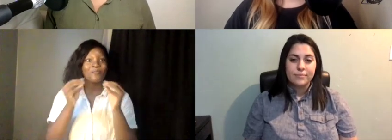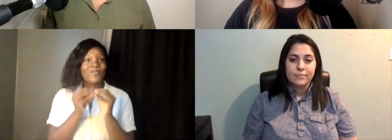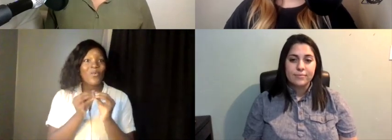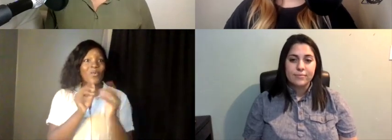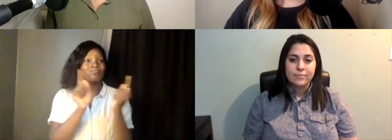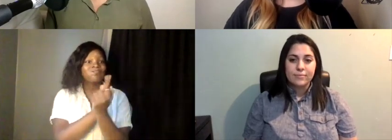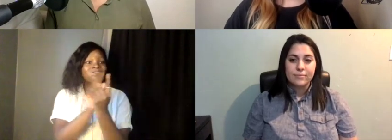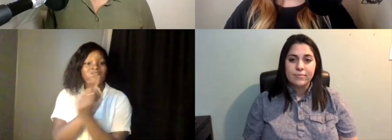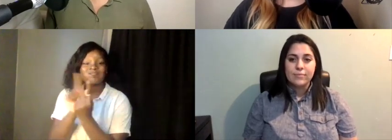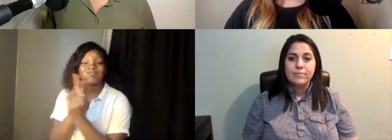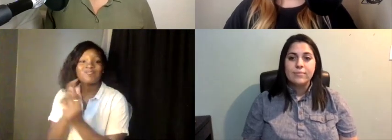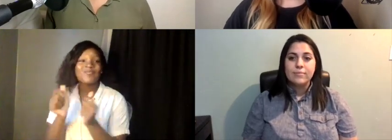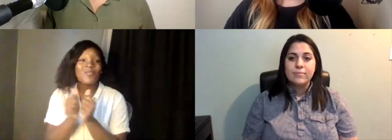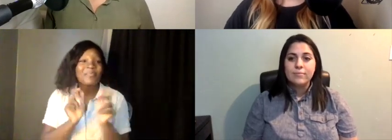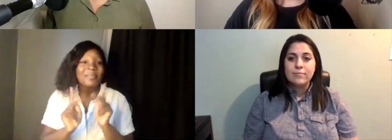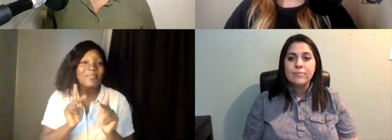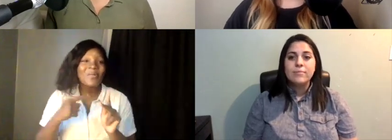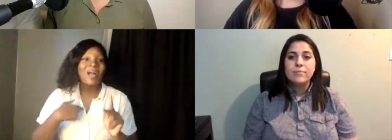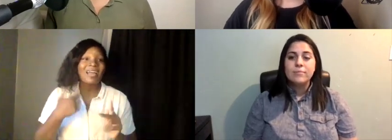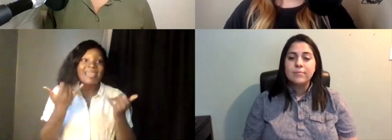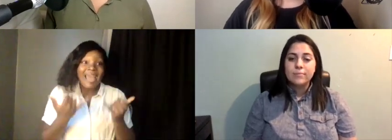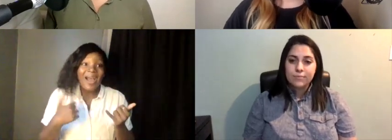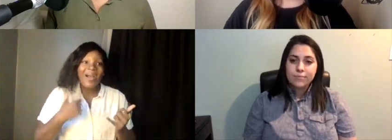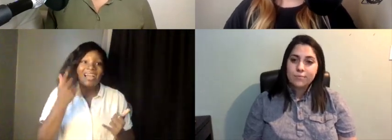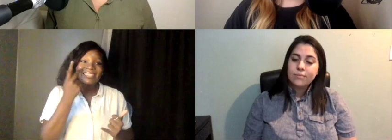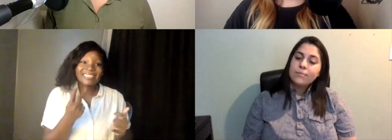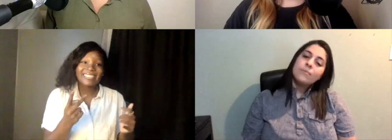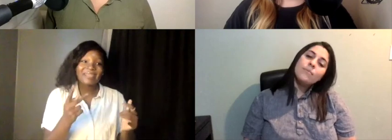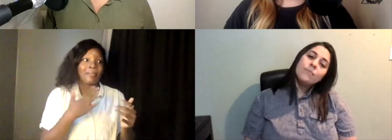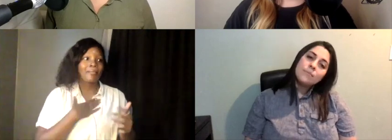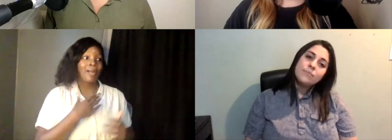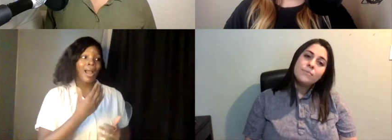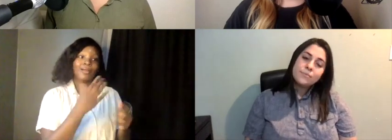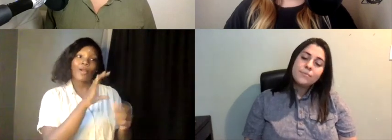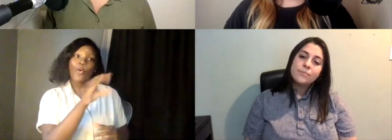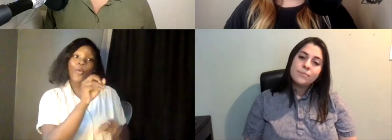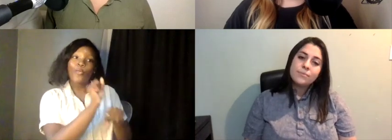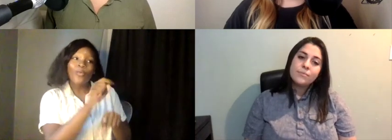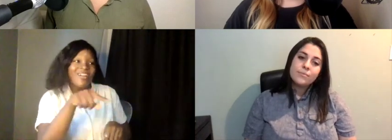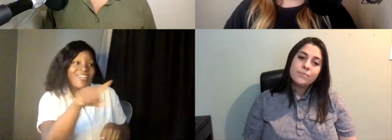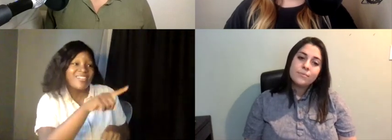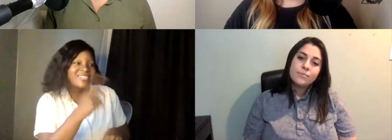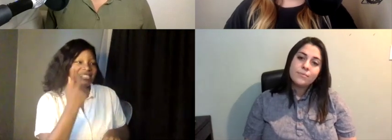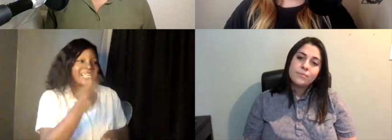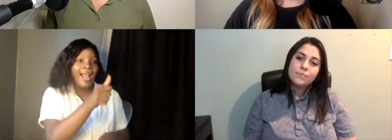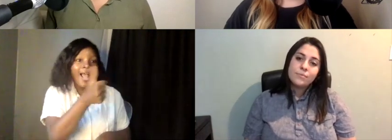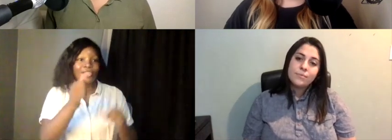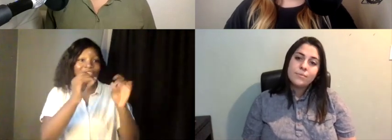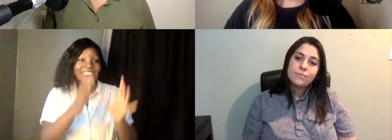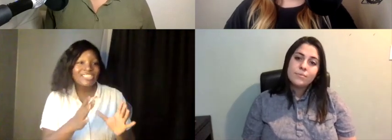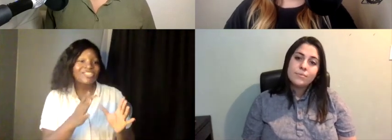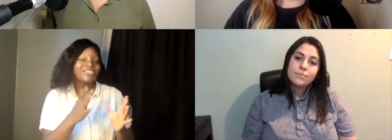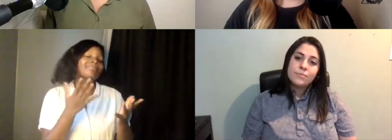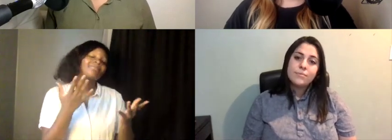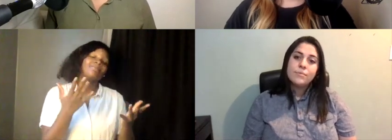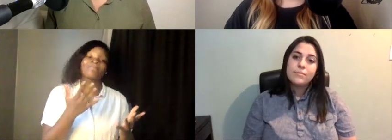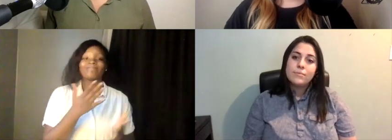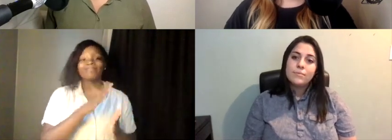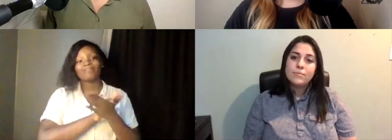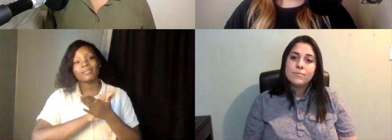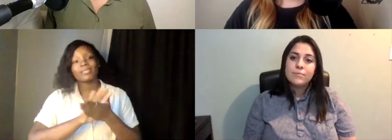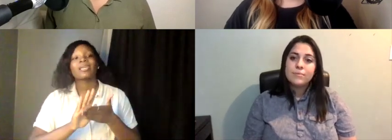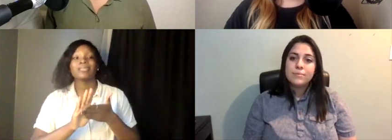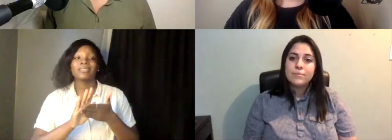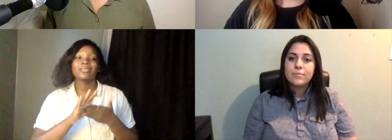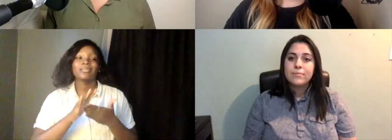around like my colleagues, you know, other teachers, it is nice. Yeah, I miss that. Yeah. Not everything is